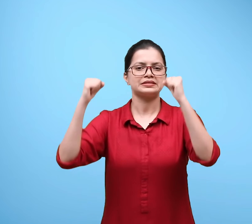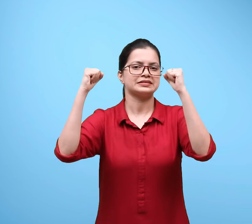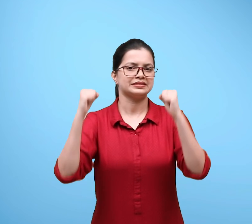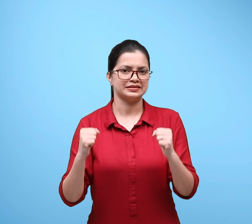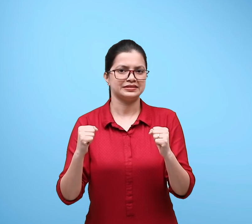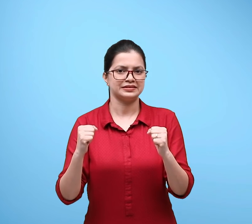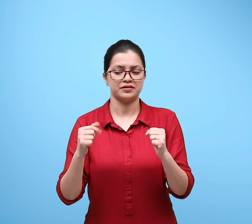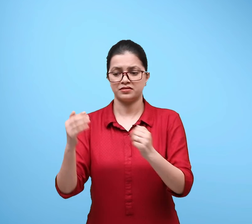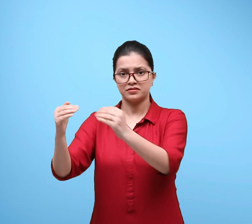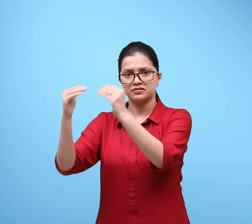toy,